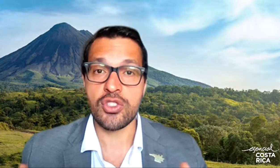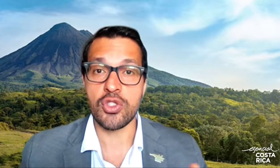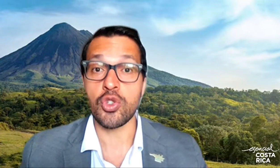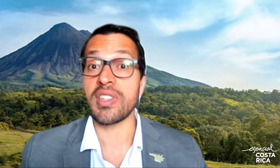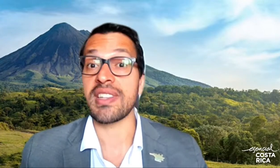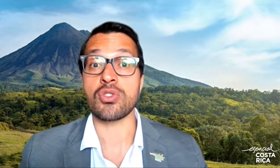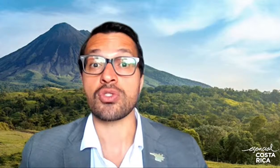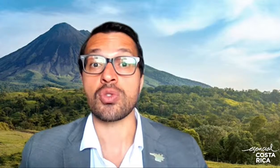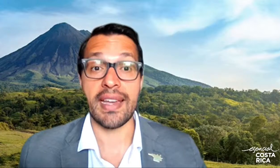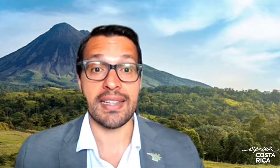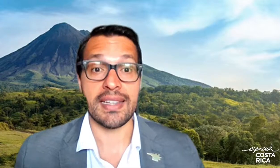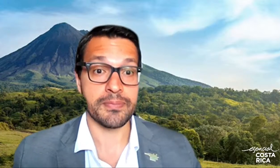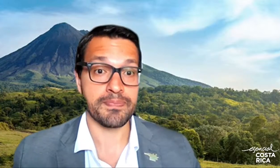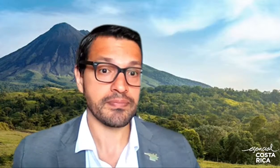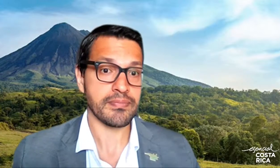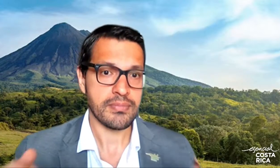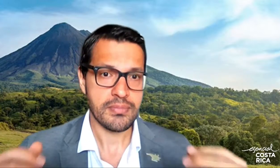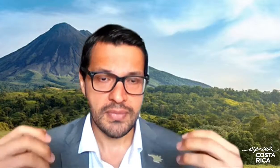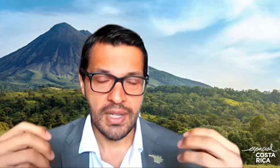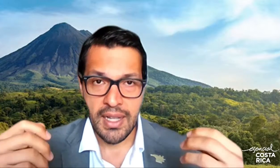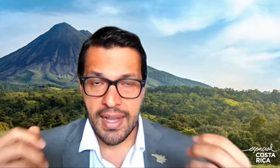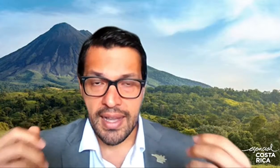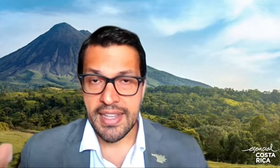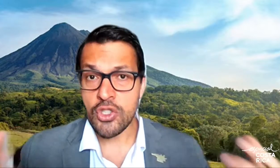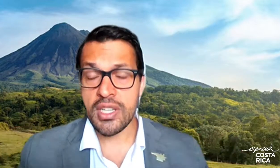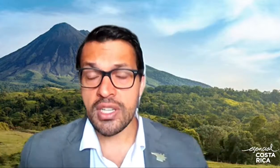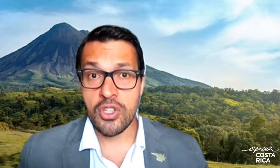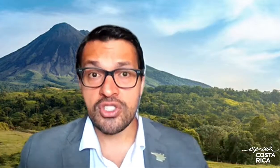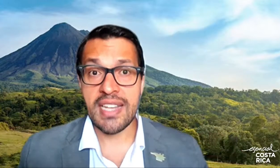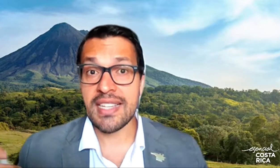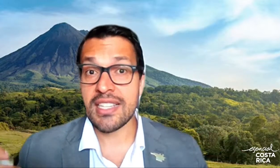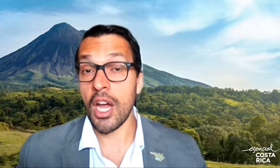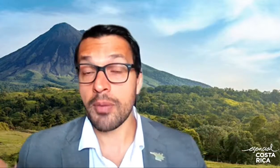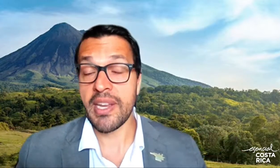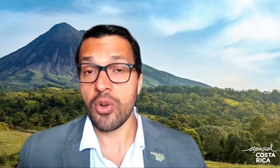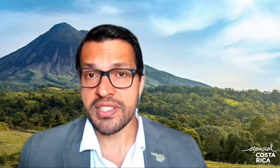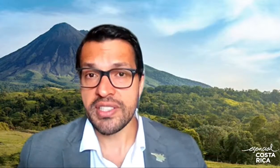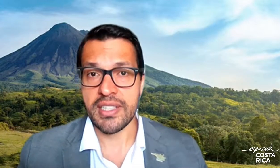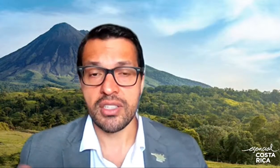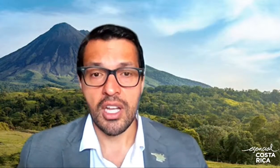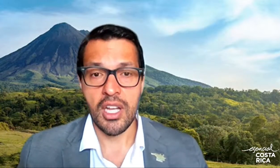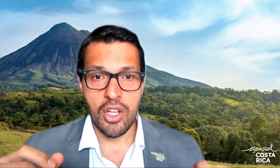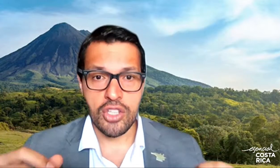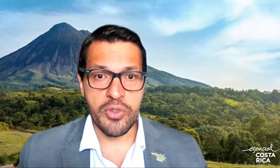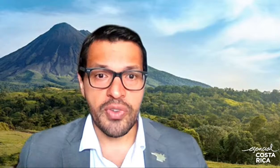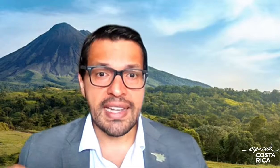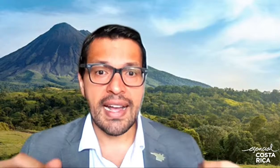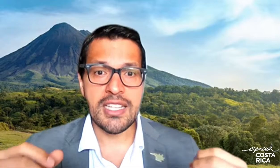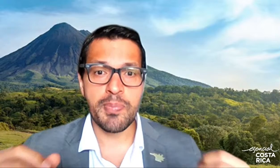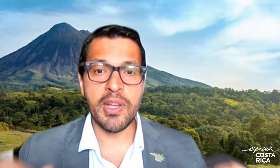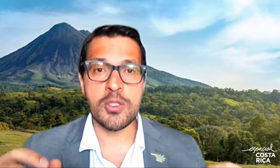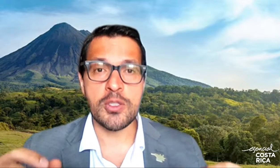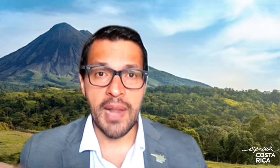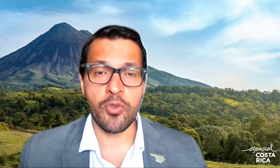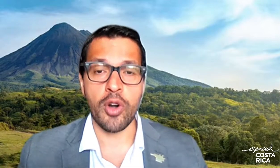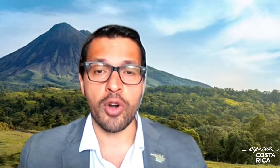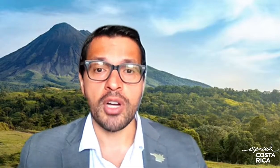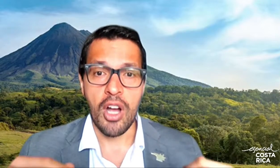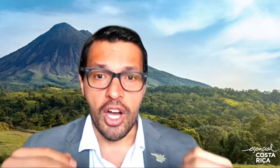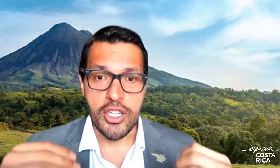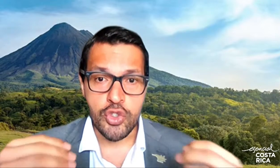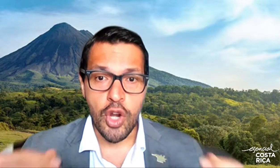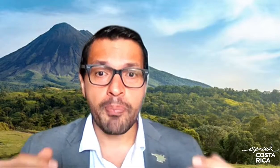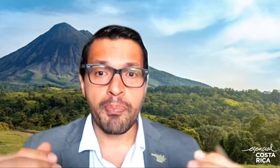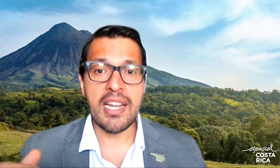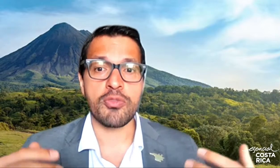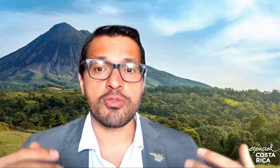and sophistication during the last two decades. And this success has not been a coincidence. Costa Rica has built this